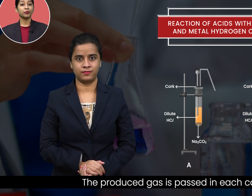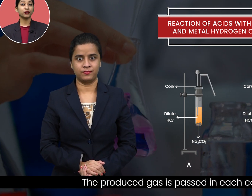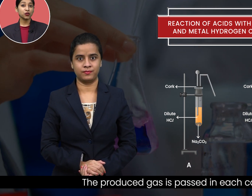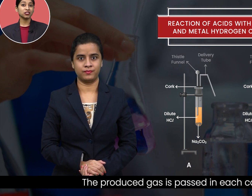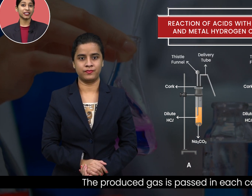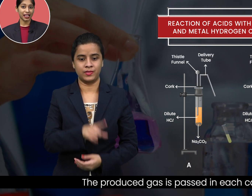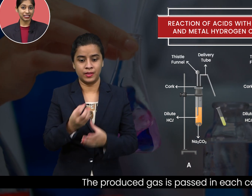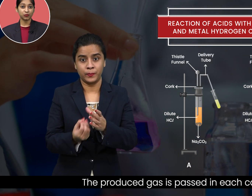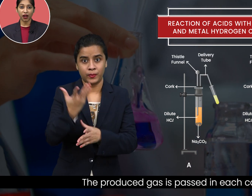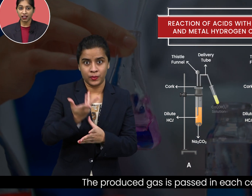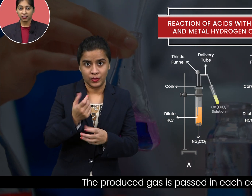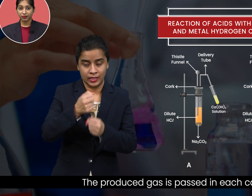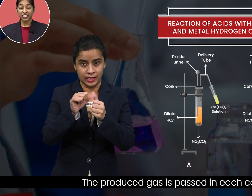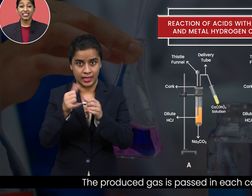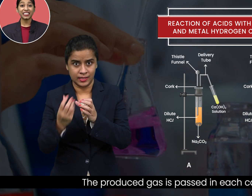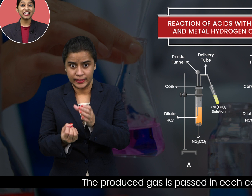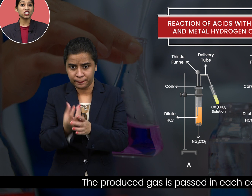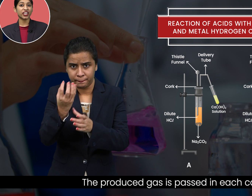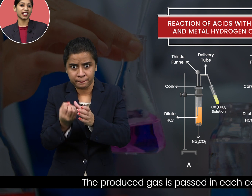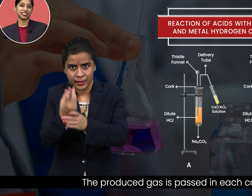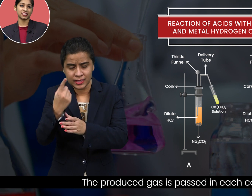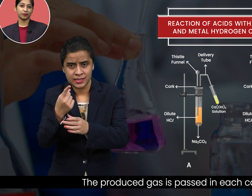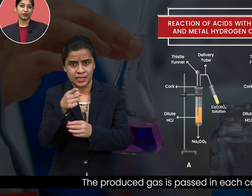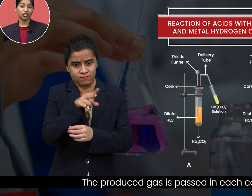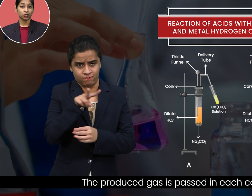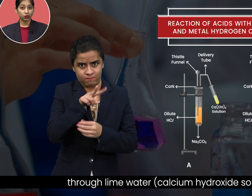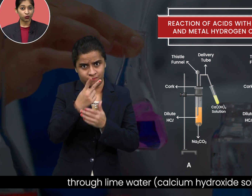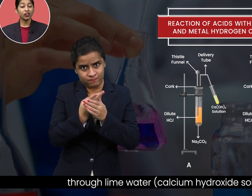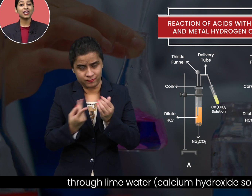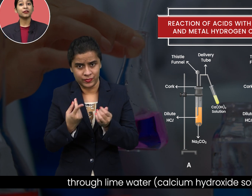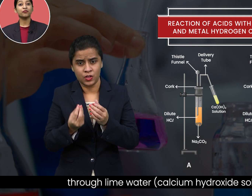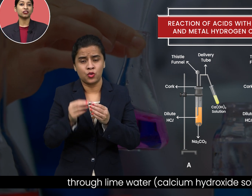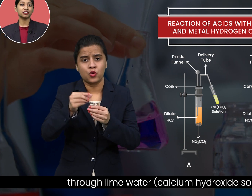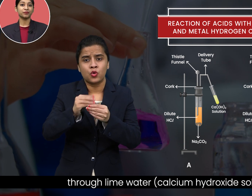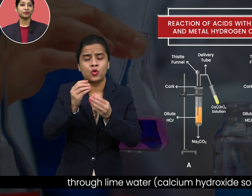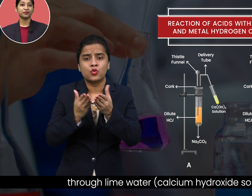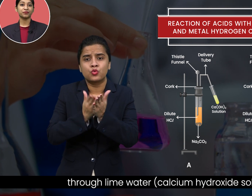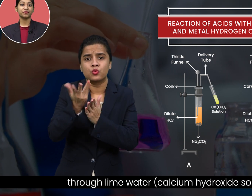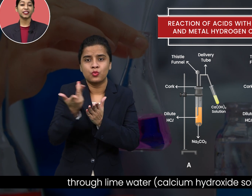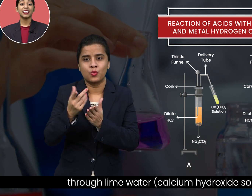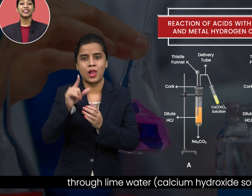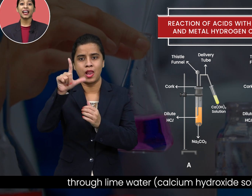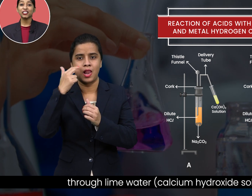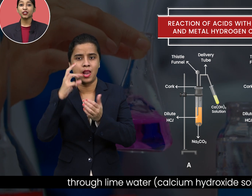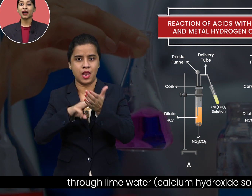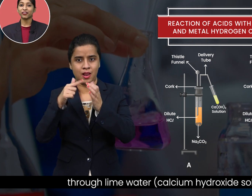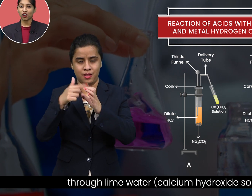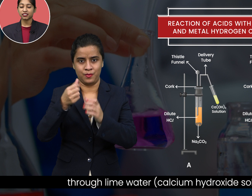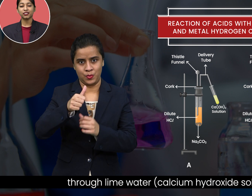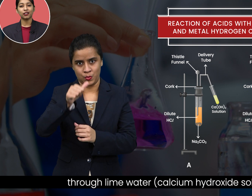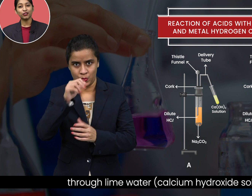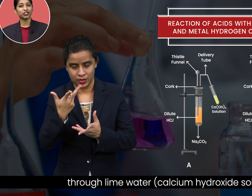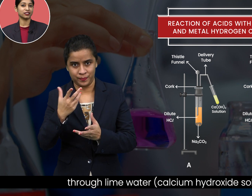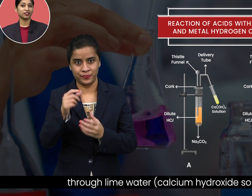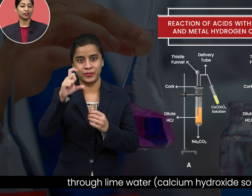The produced gas is passed in each case through lime water, calcium